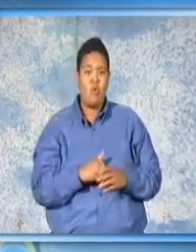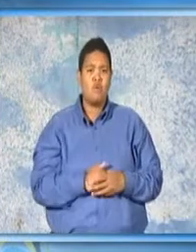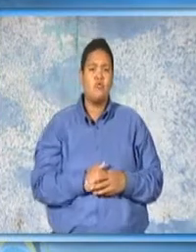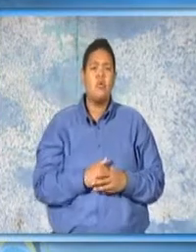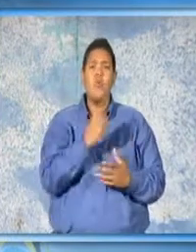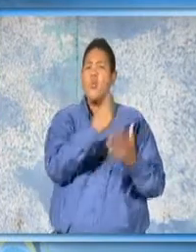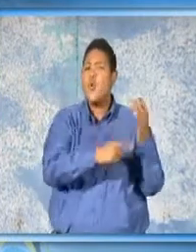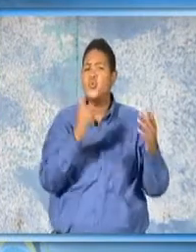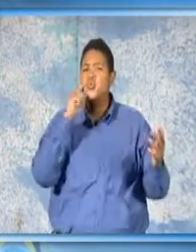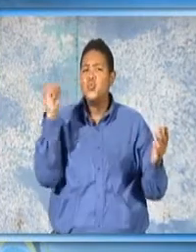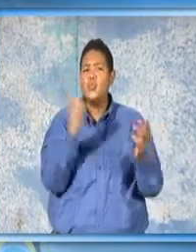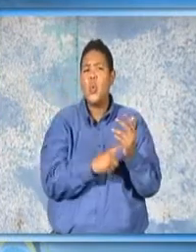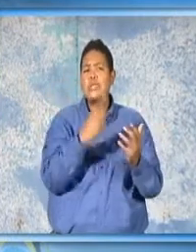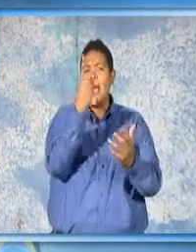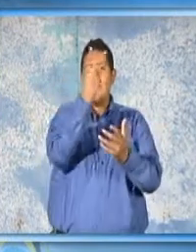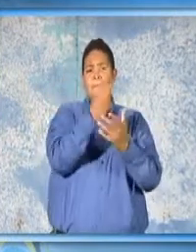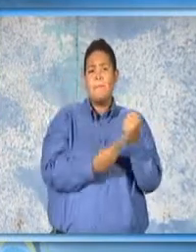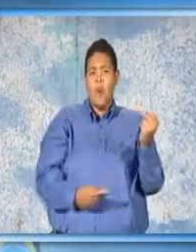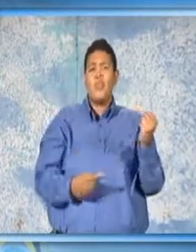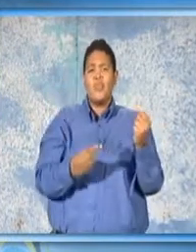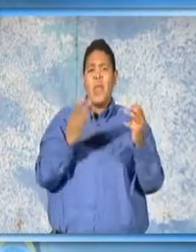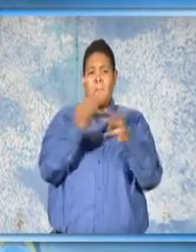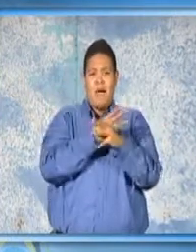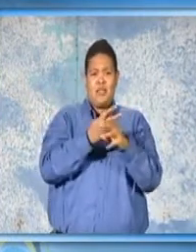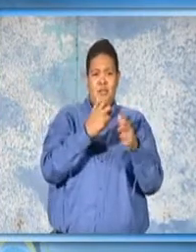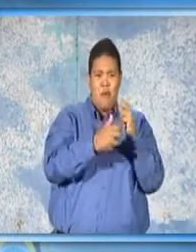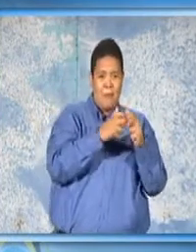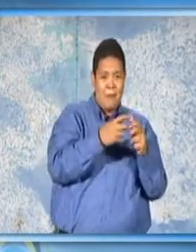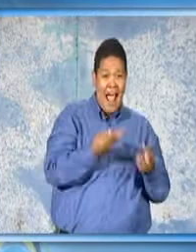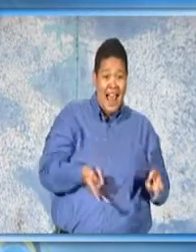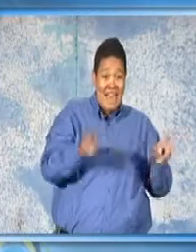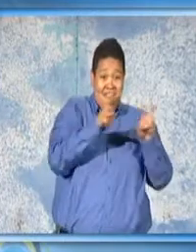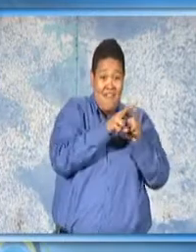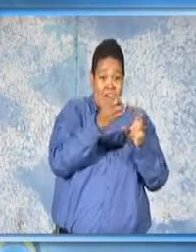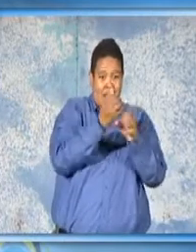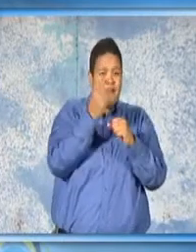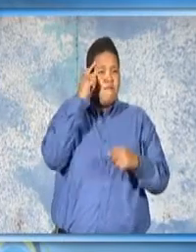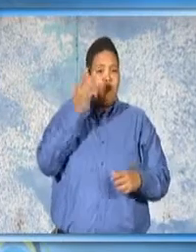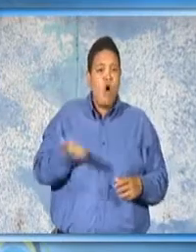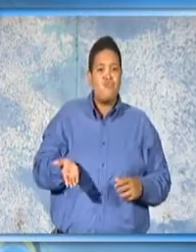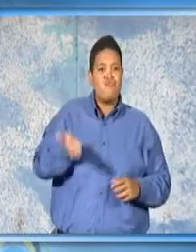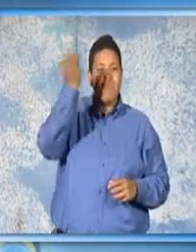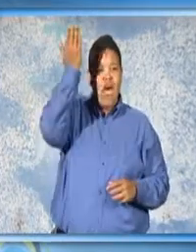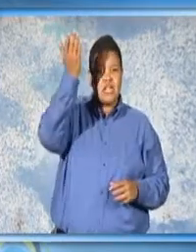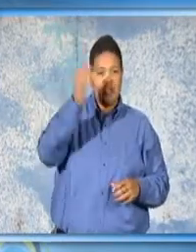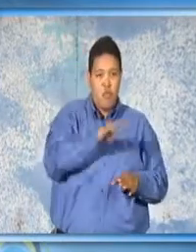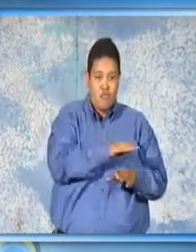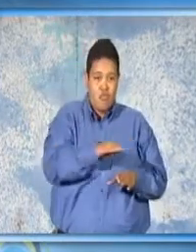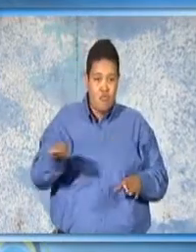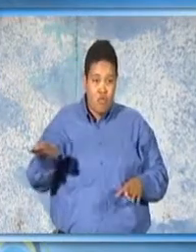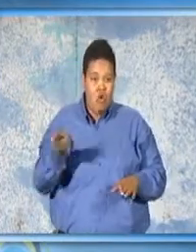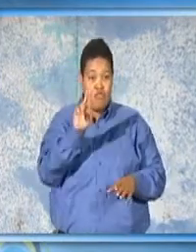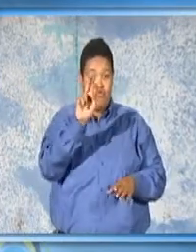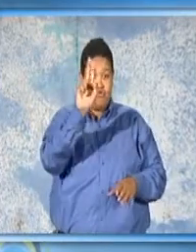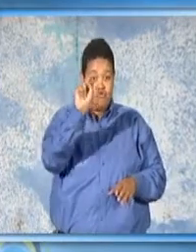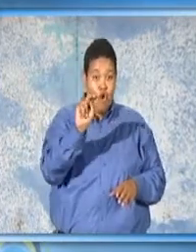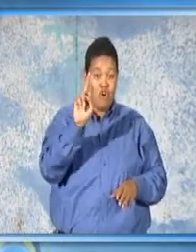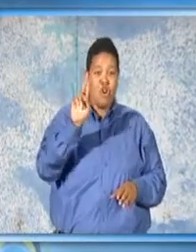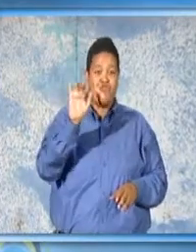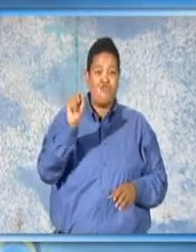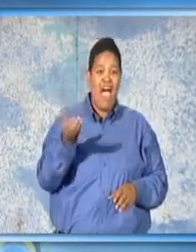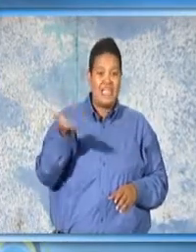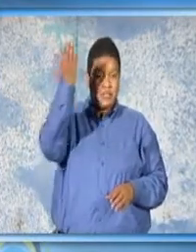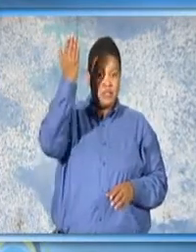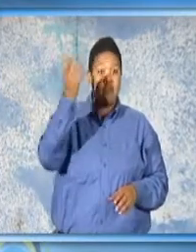do you notice in both equations and the values obtained for rise over run? The gradient is that number